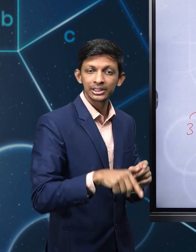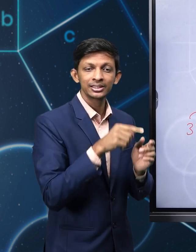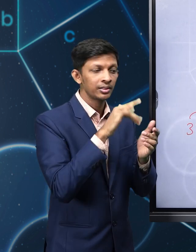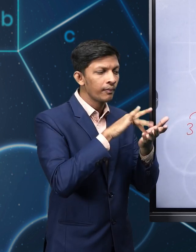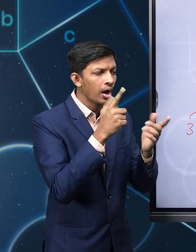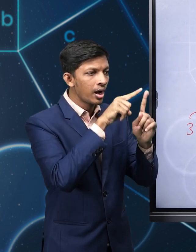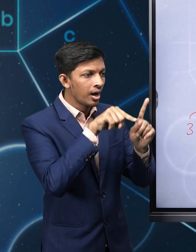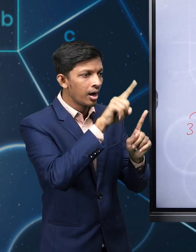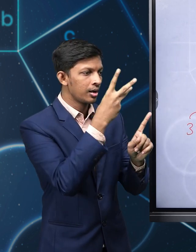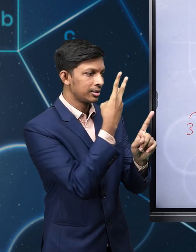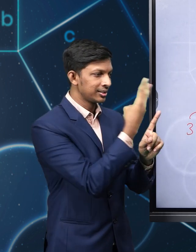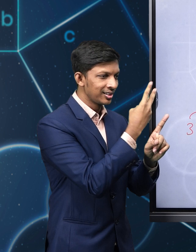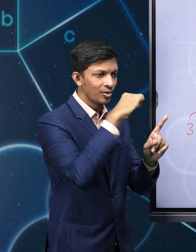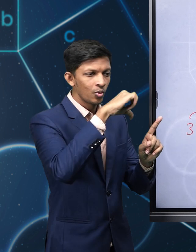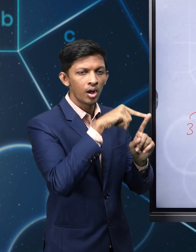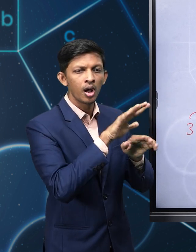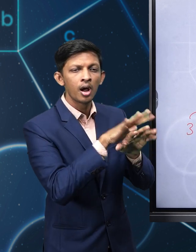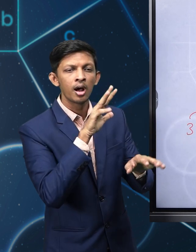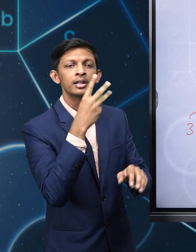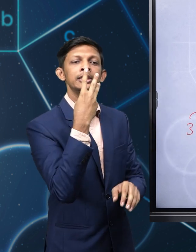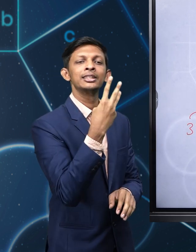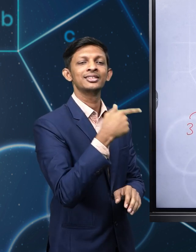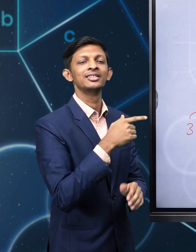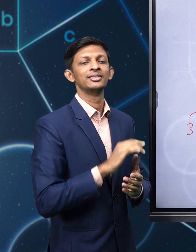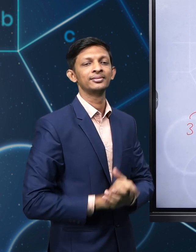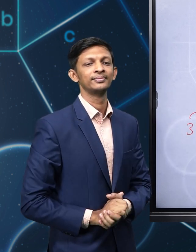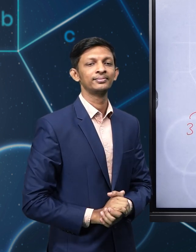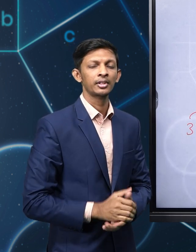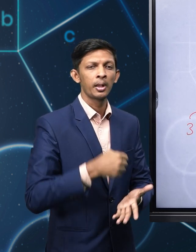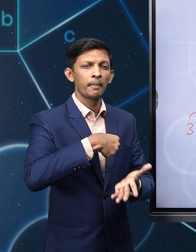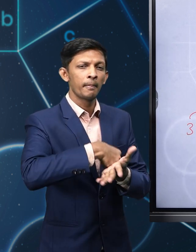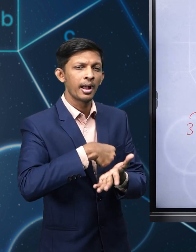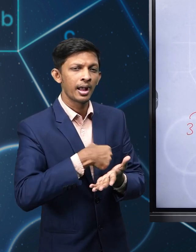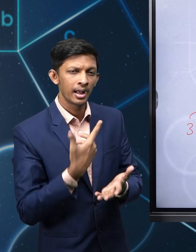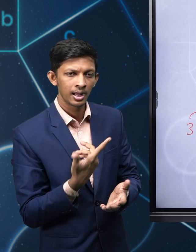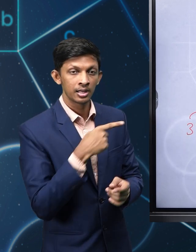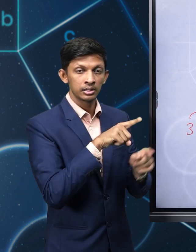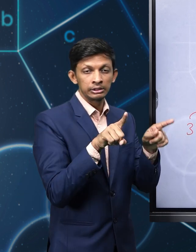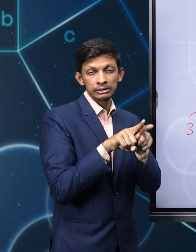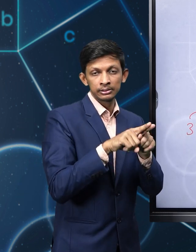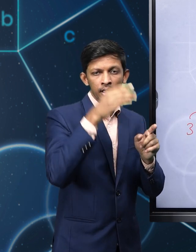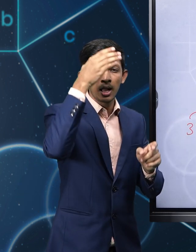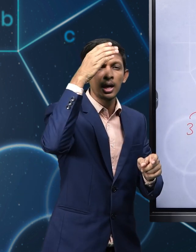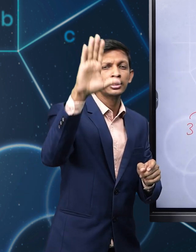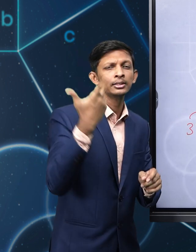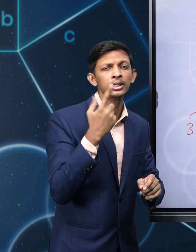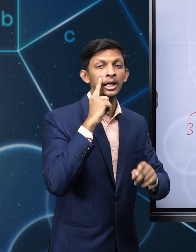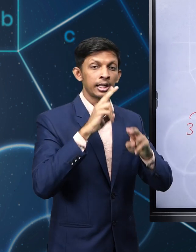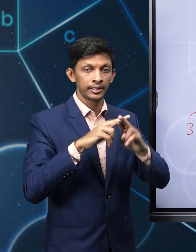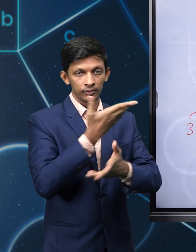can say that the square root of 9 is 3, whereas the square of 3 is 9. Based on the same concept, if we multiply the